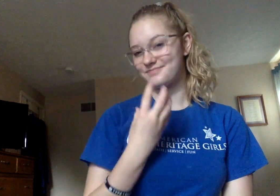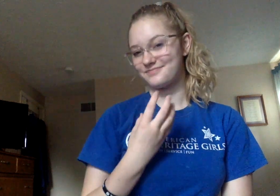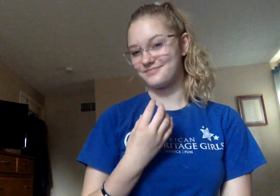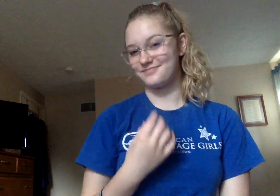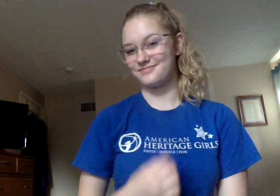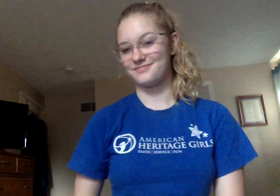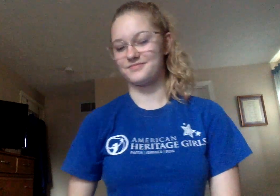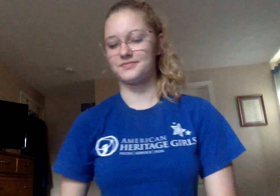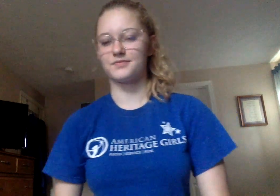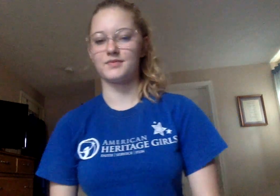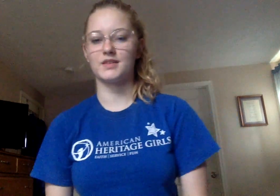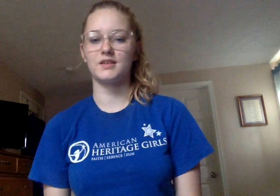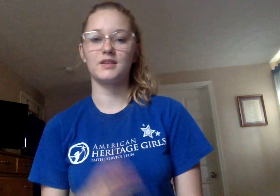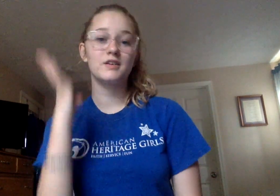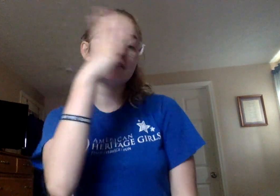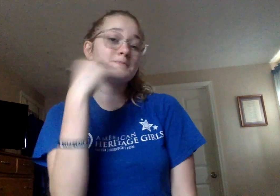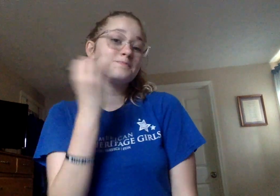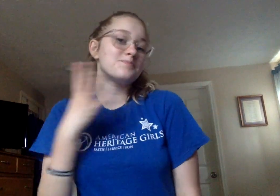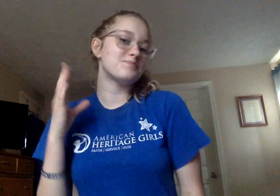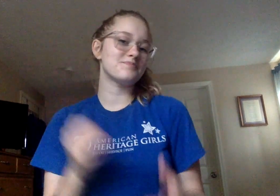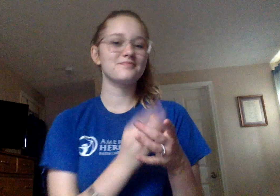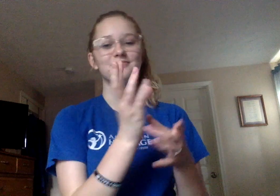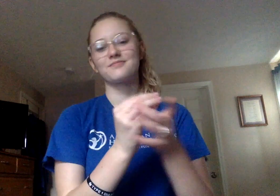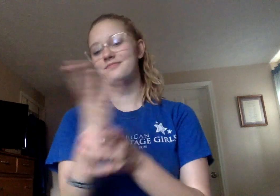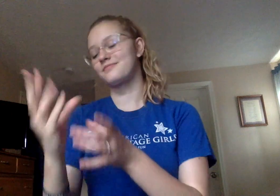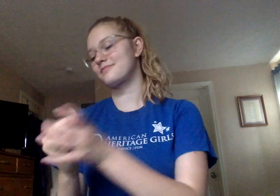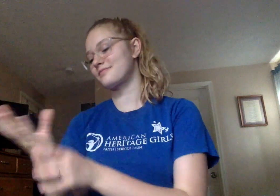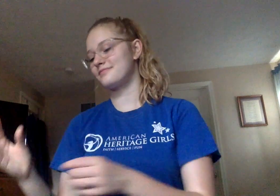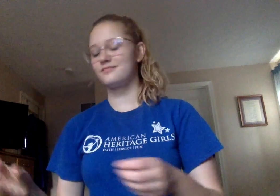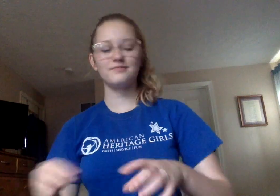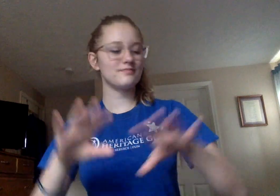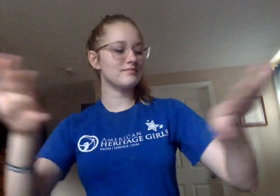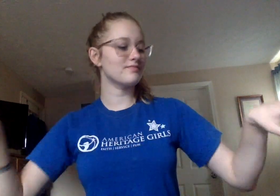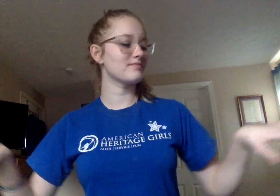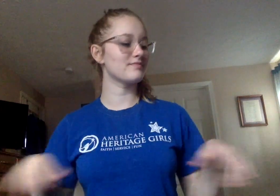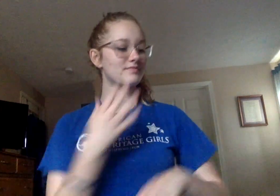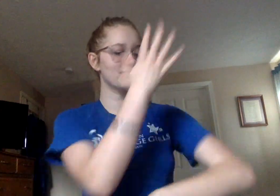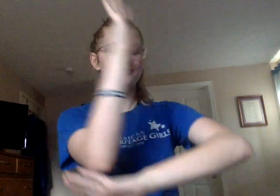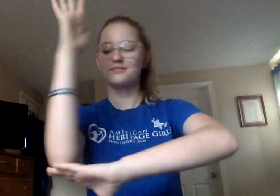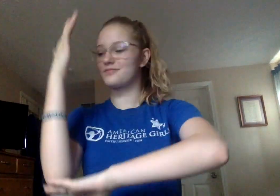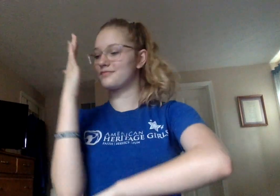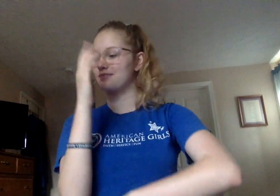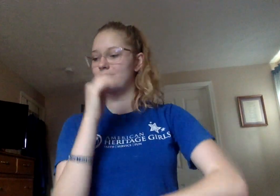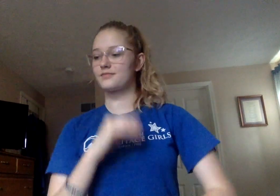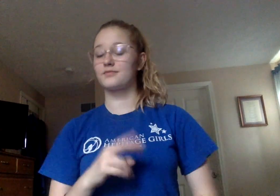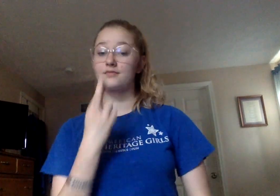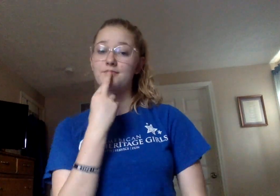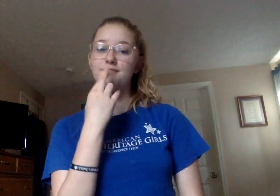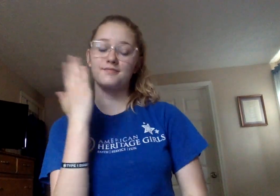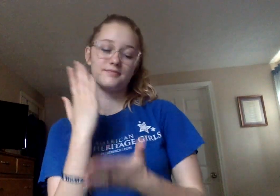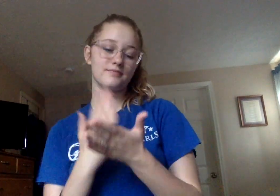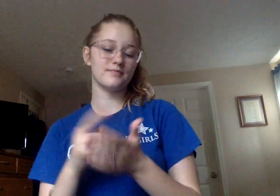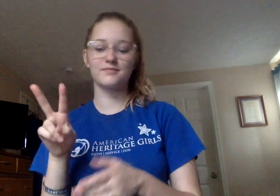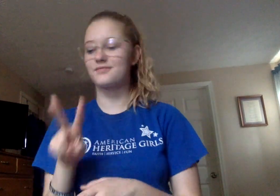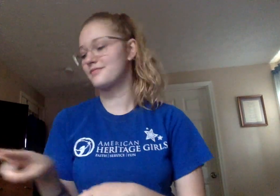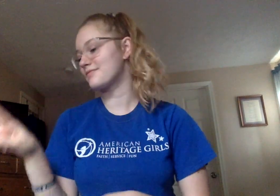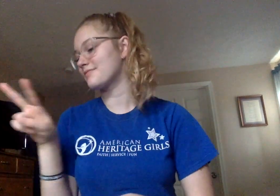There were some beautiful wildflowers growing in the woods, and Little Red Riding Hood stopped to admire them. "Why don't you pick